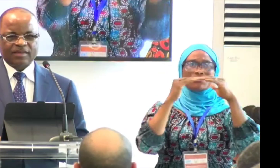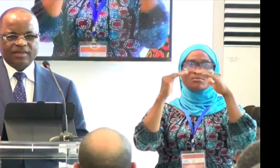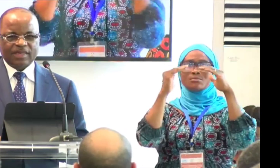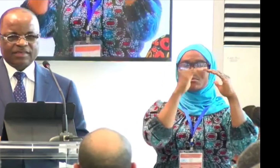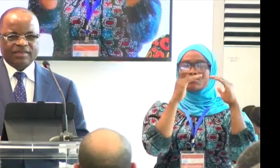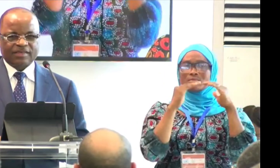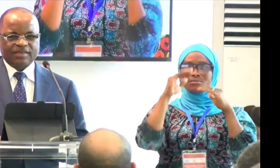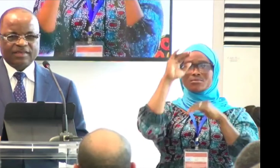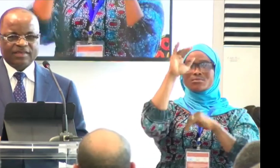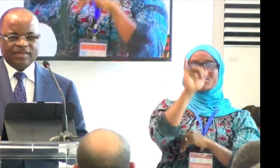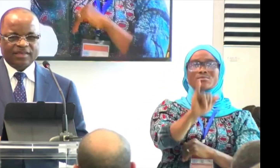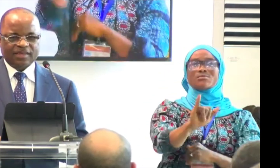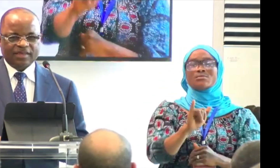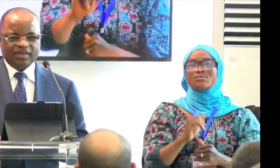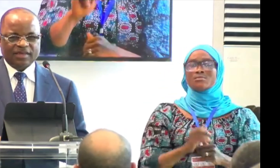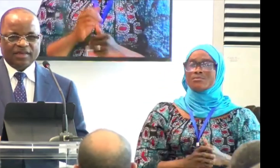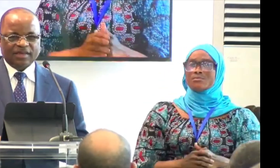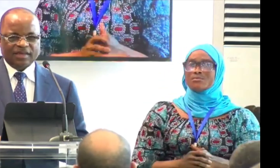that